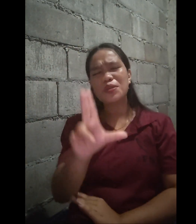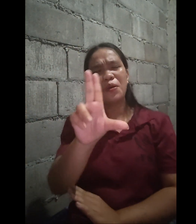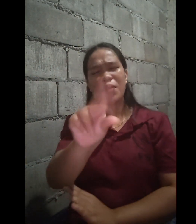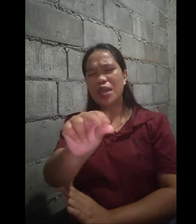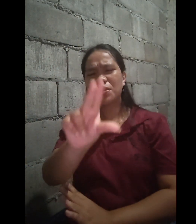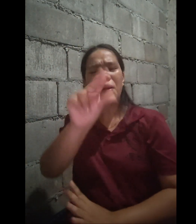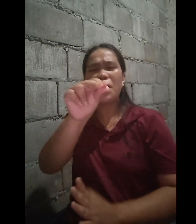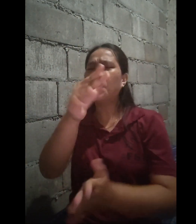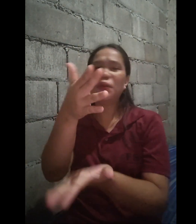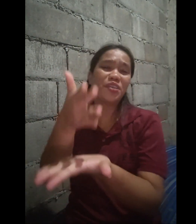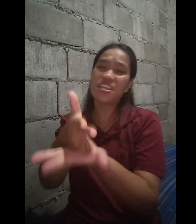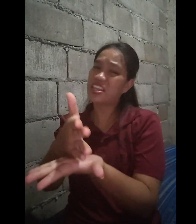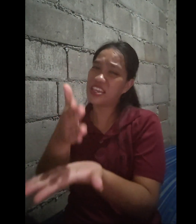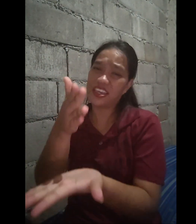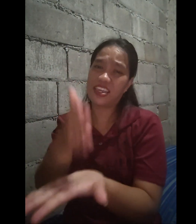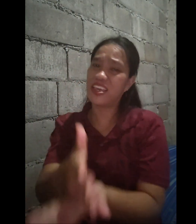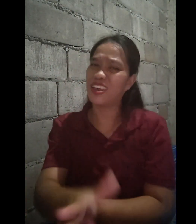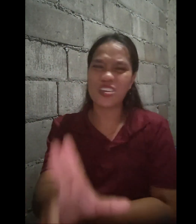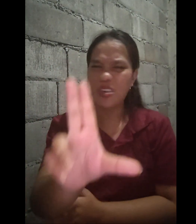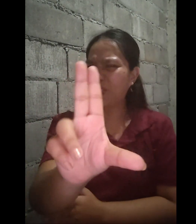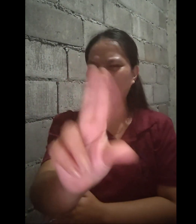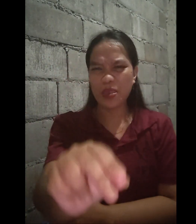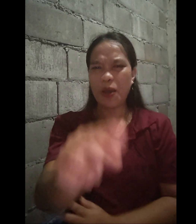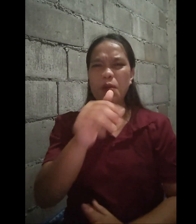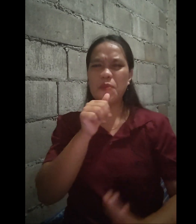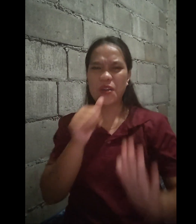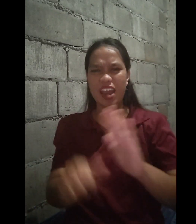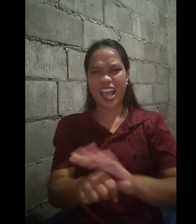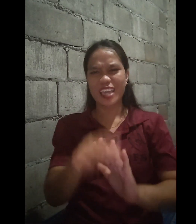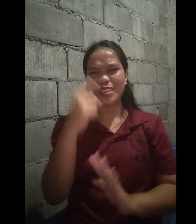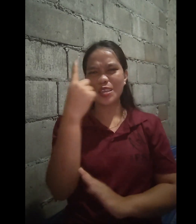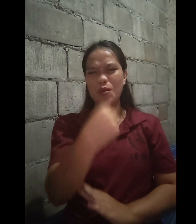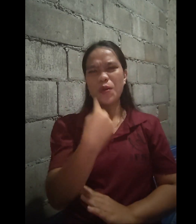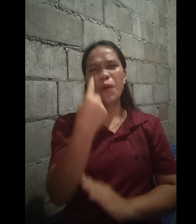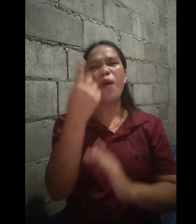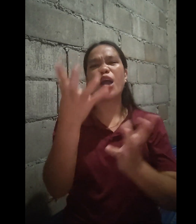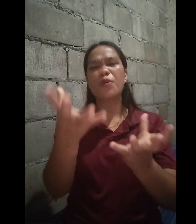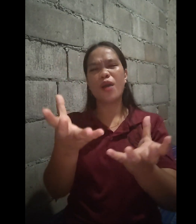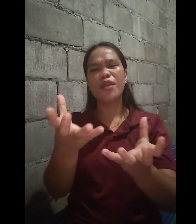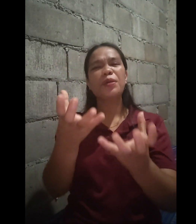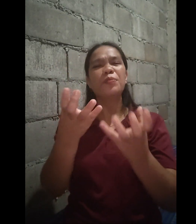There's no way to hold it in. No more hiding who I wanna